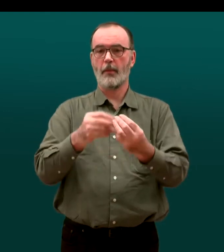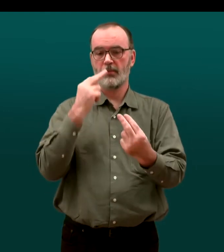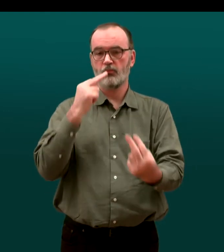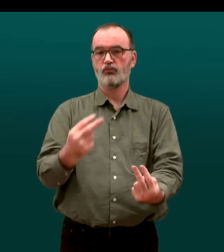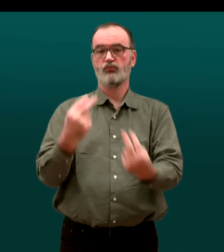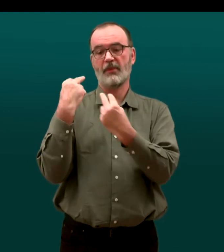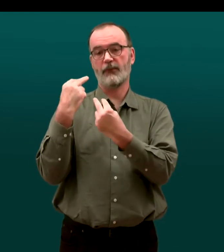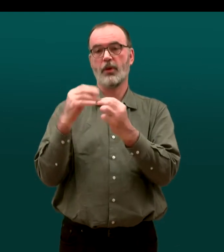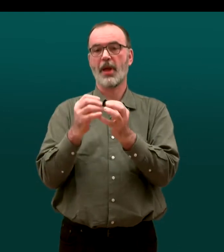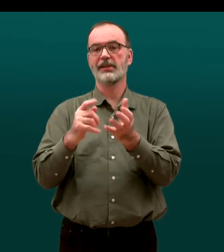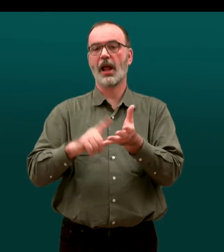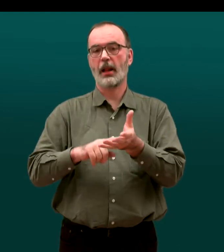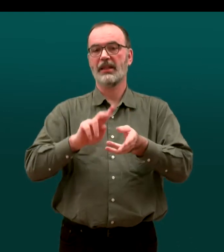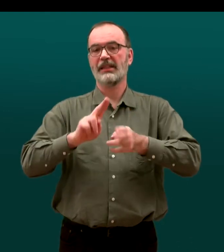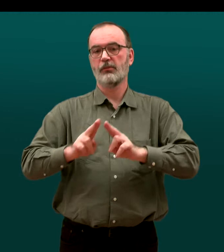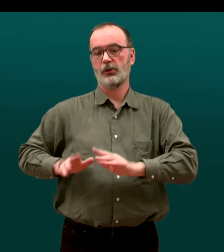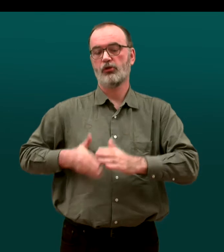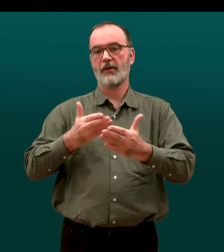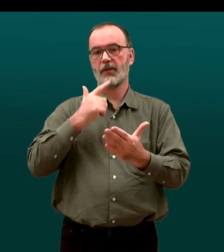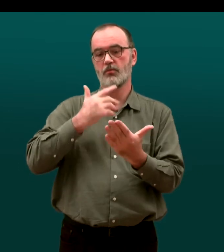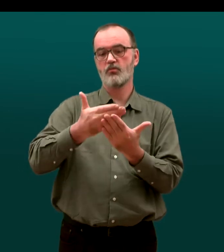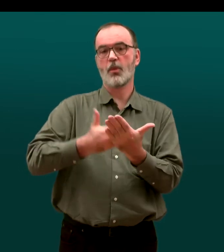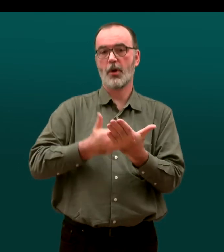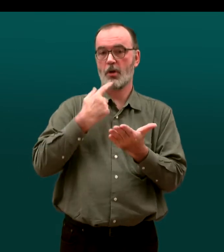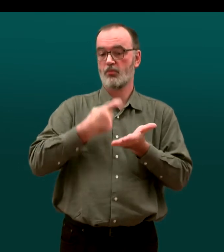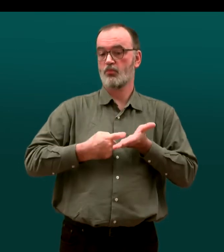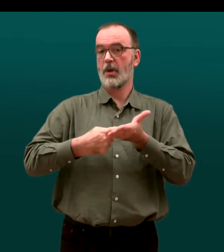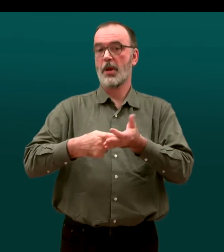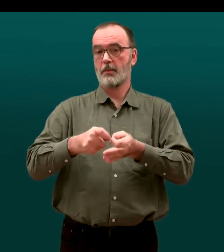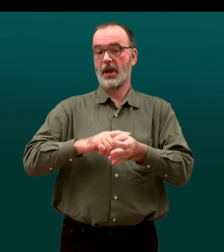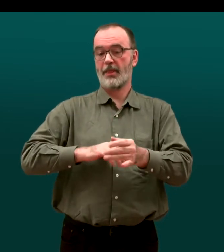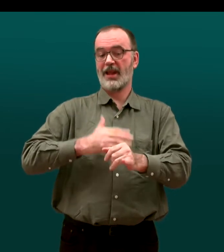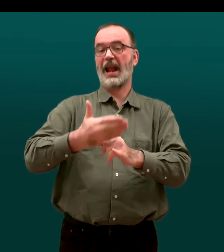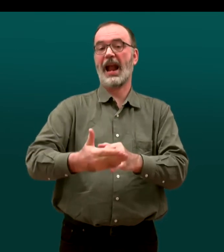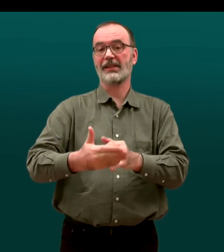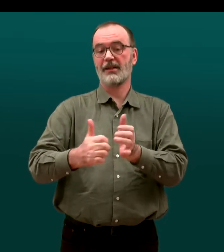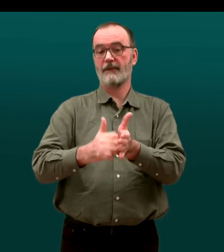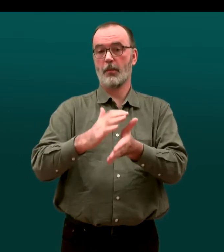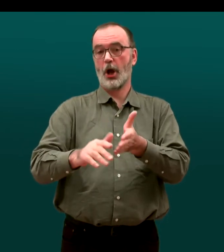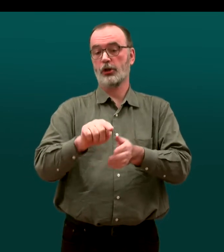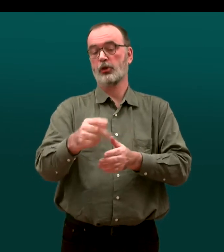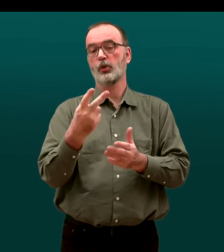Complete the review of the BSL Interpreting Services and report on the recommendations by end